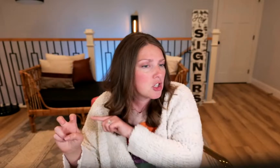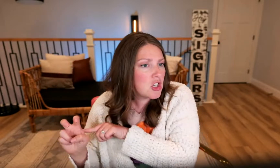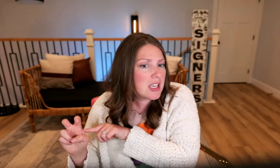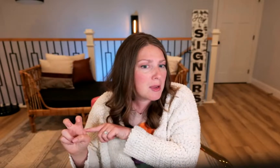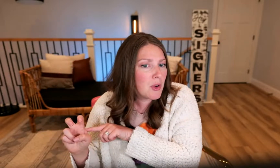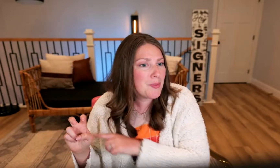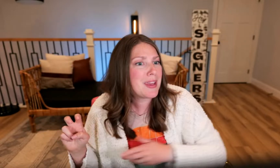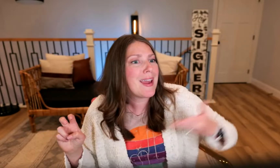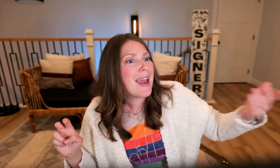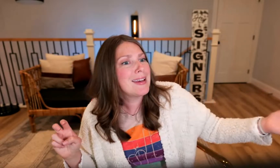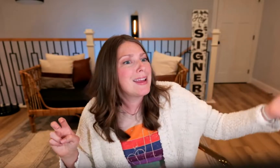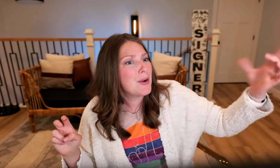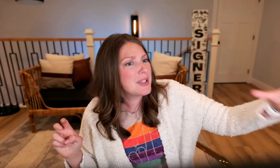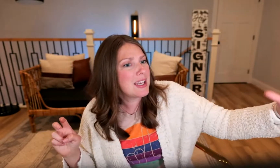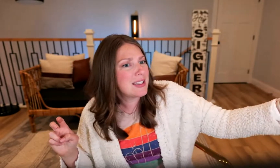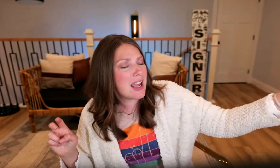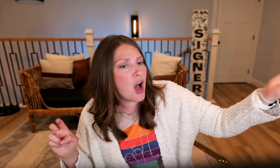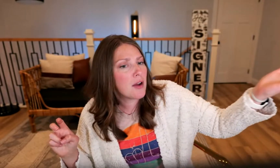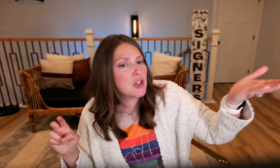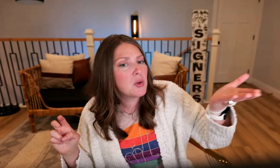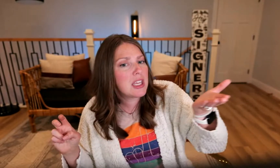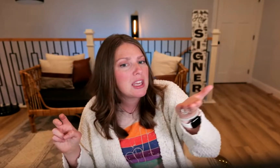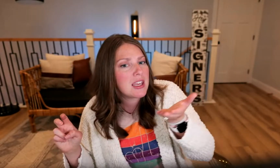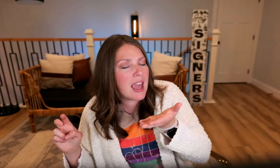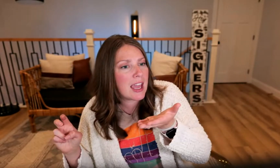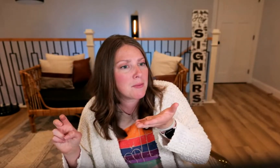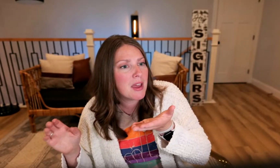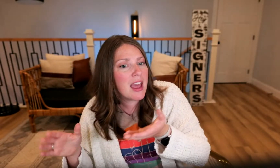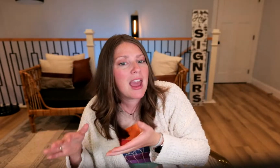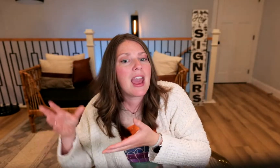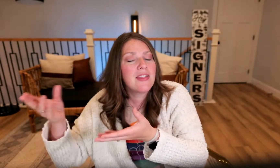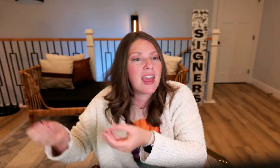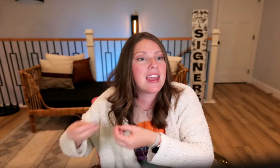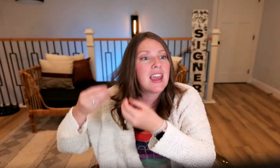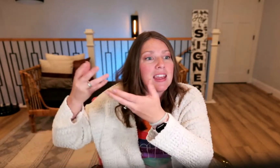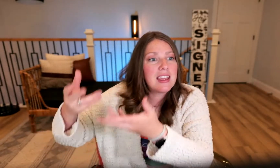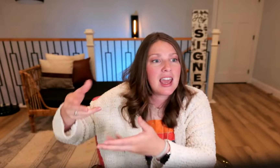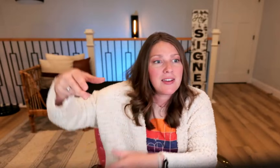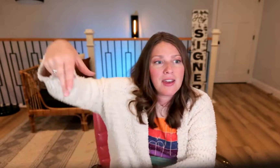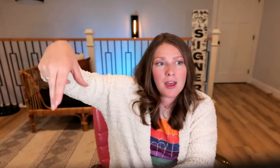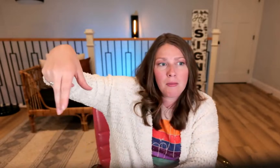she came with me and it was his day off. So he came and they gave him